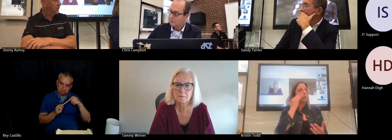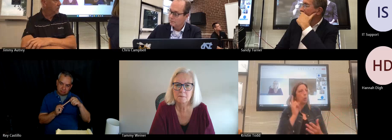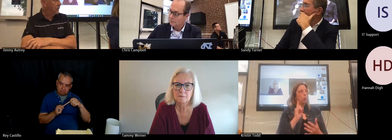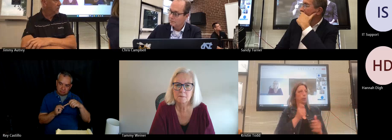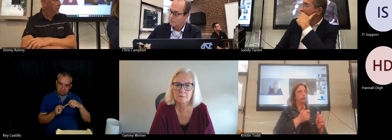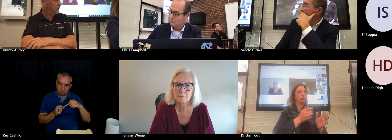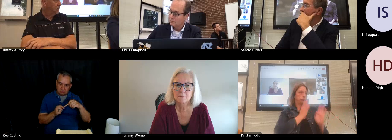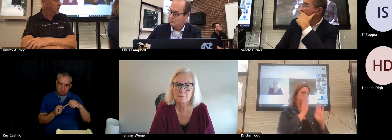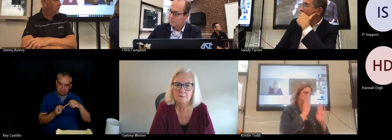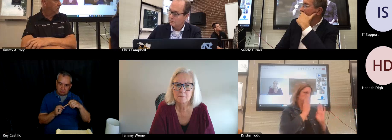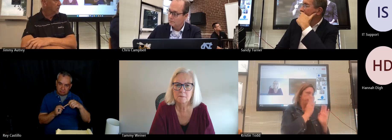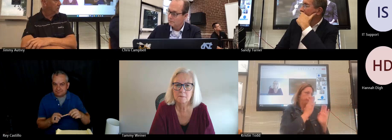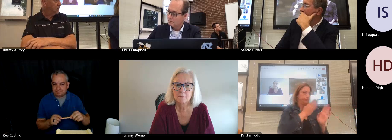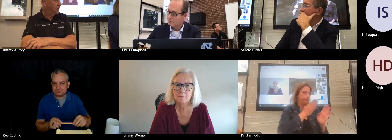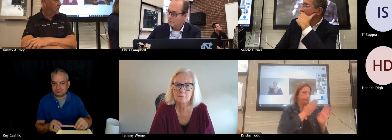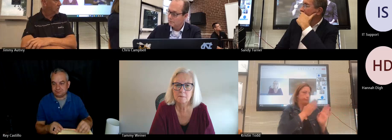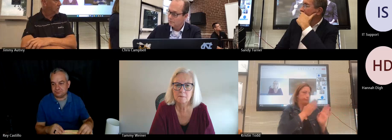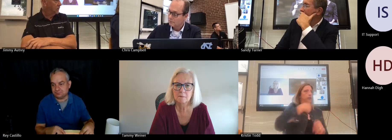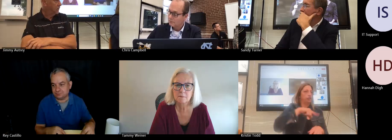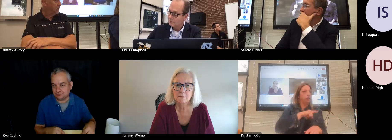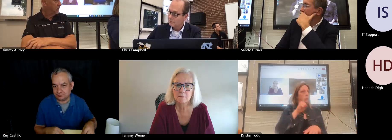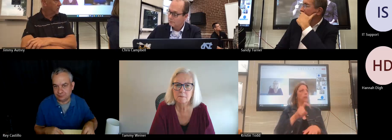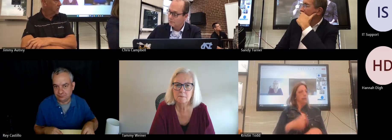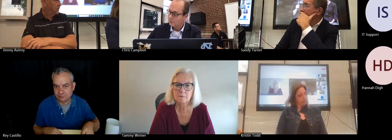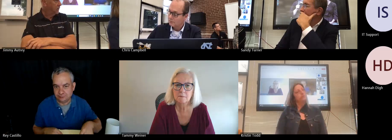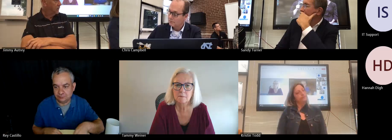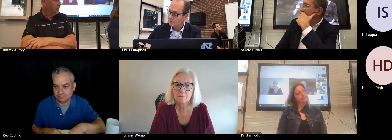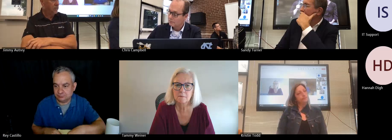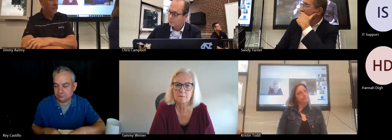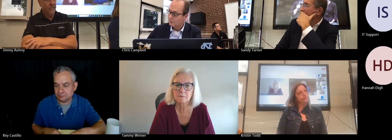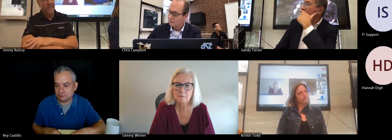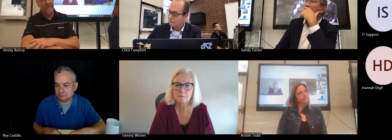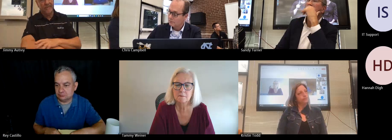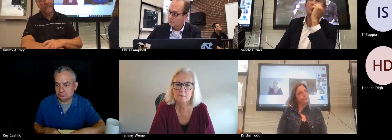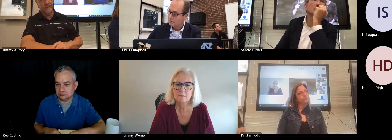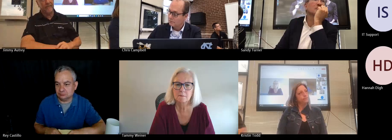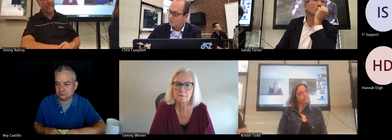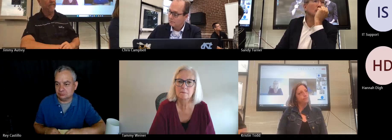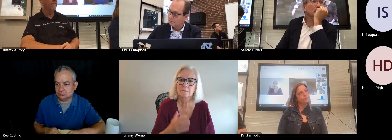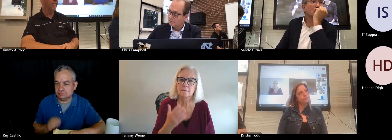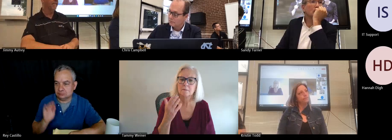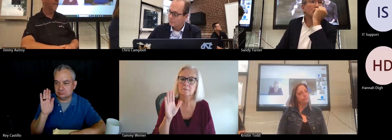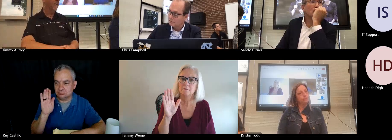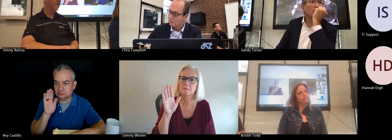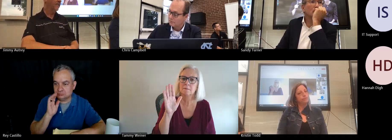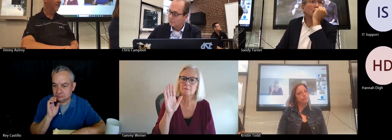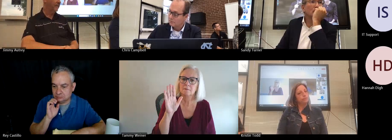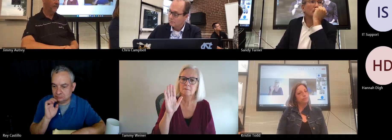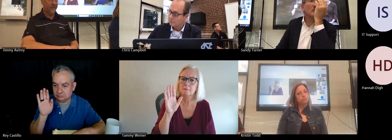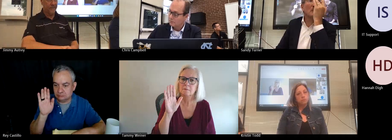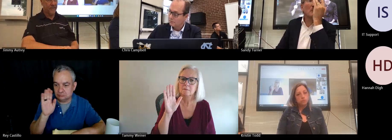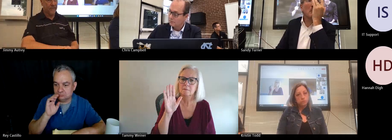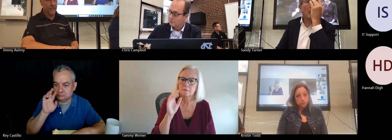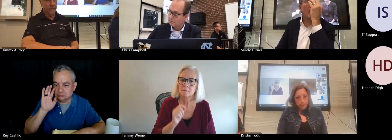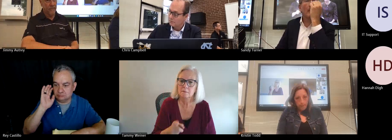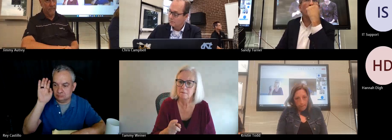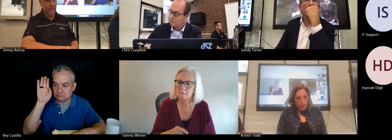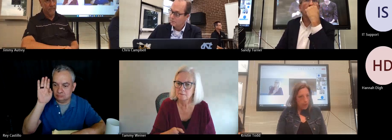so that would be a part of our outreach strategies and focus once that goes into effect, if it so